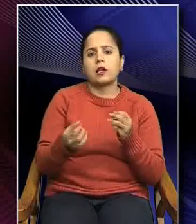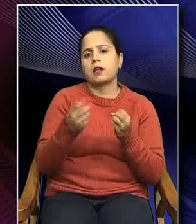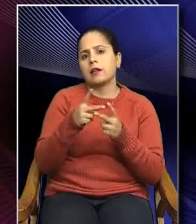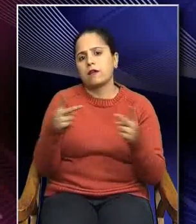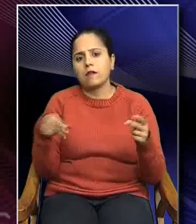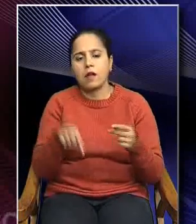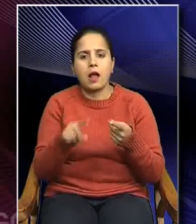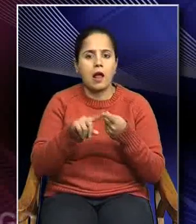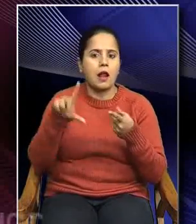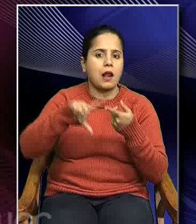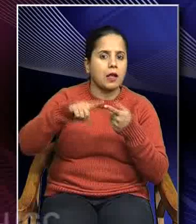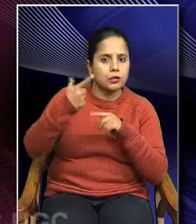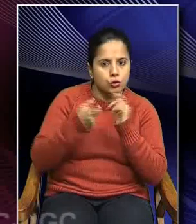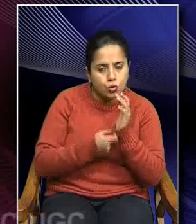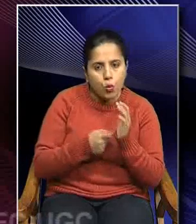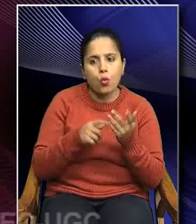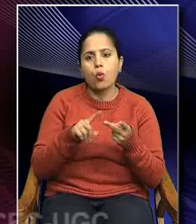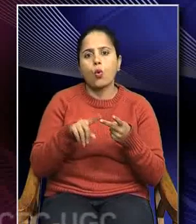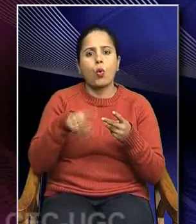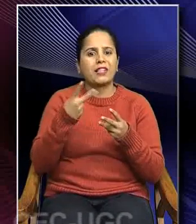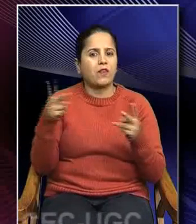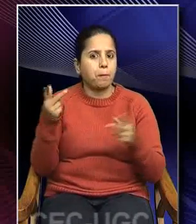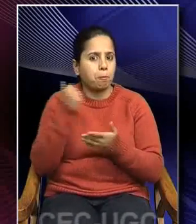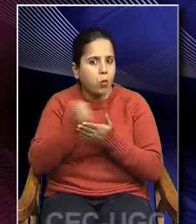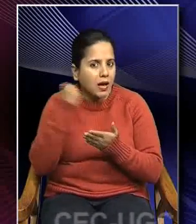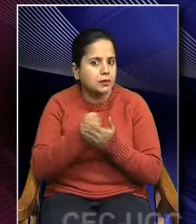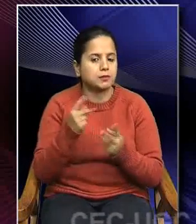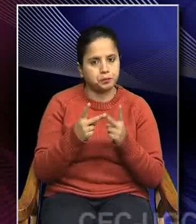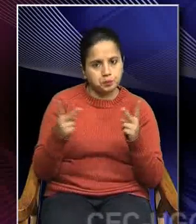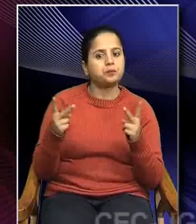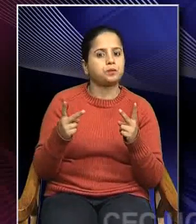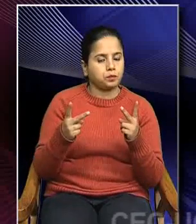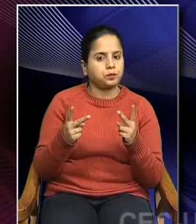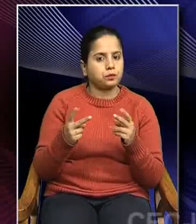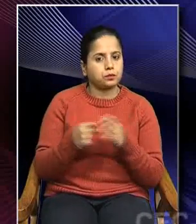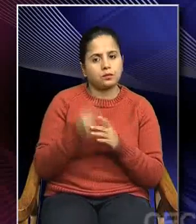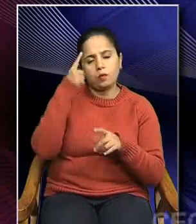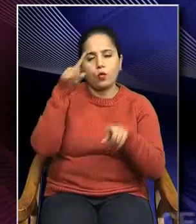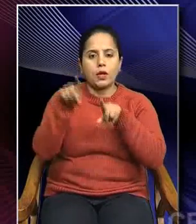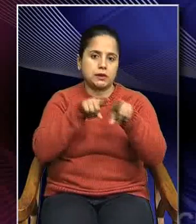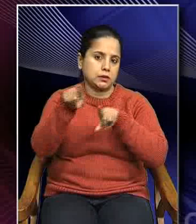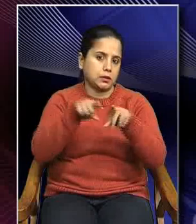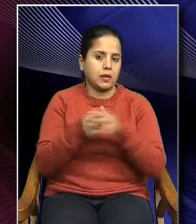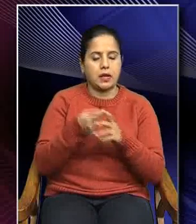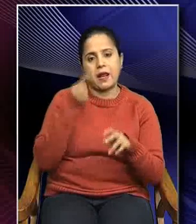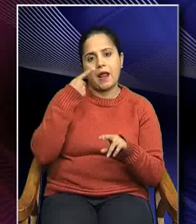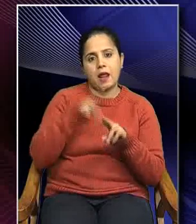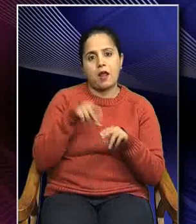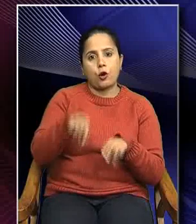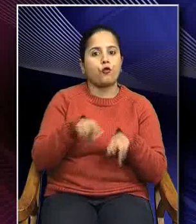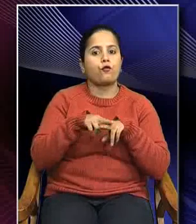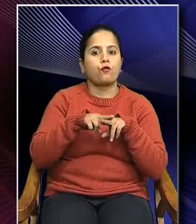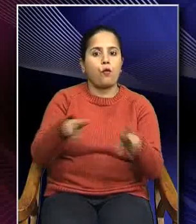and different traditions and different practices, right? For example, if it is a full